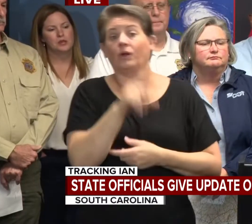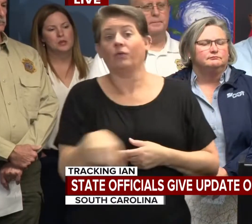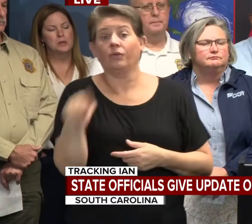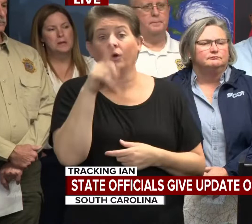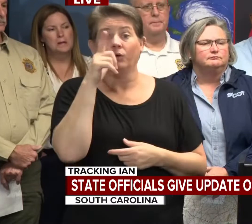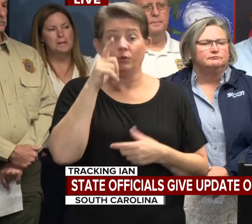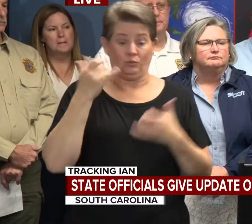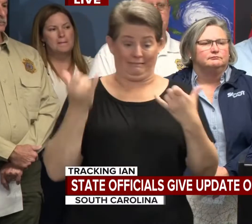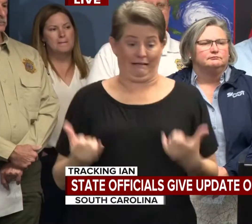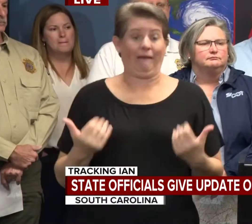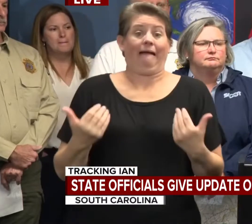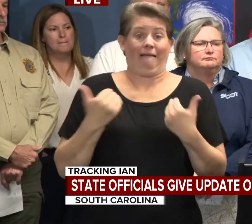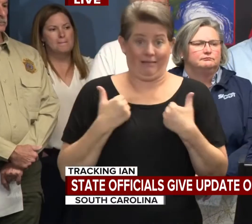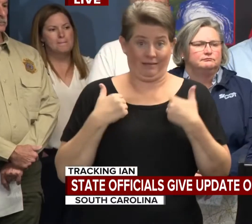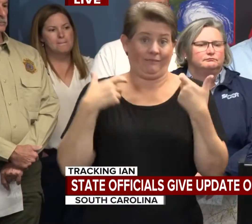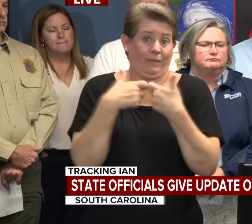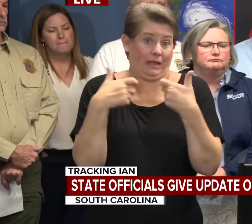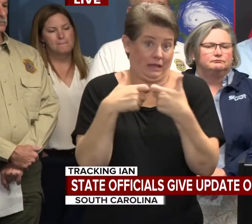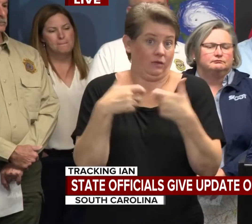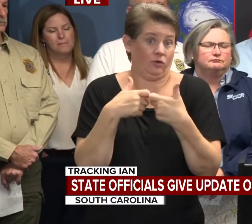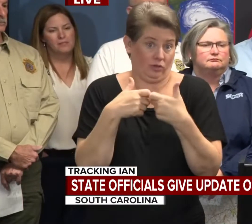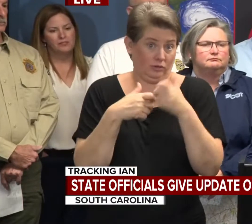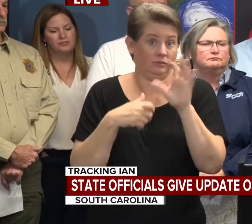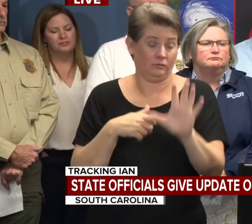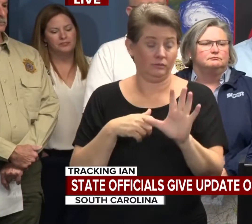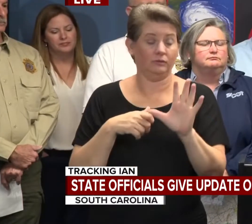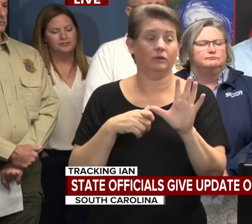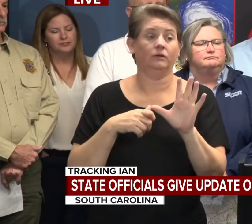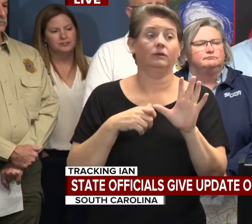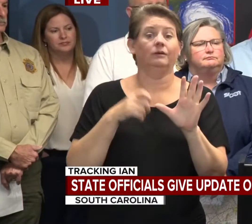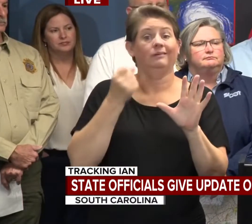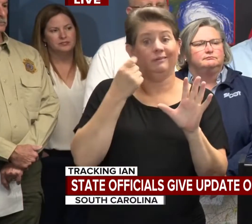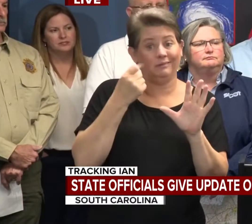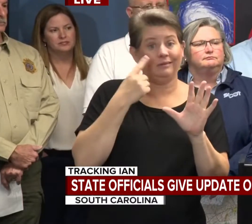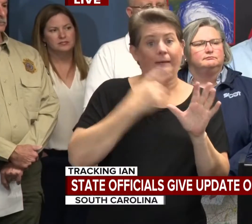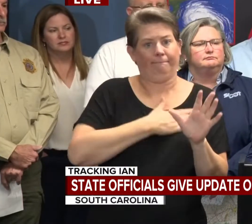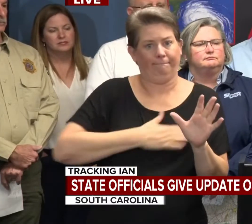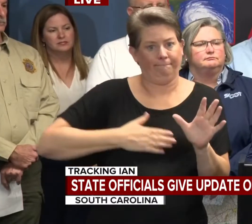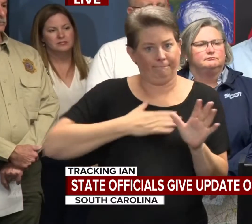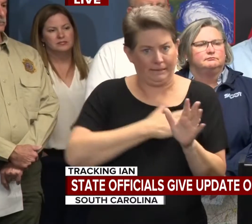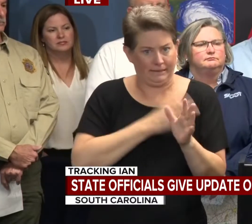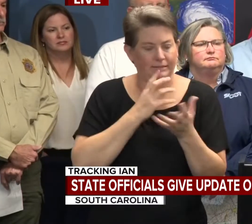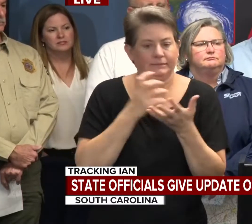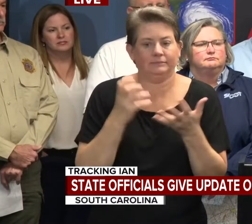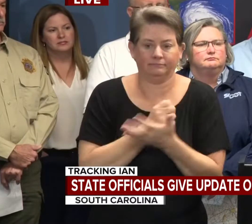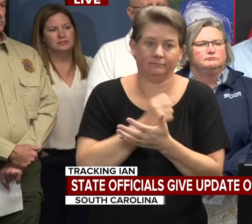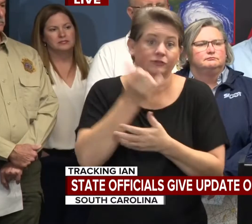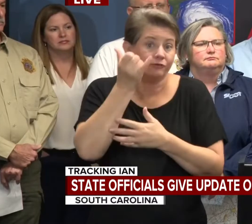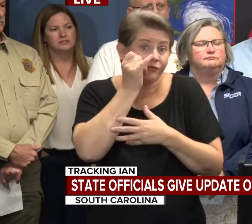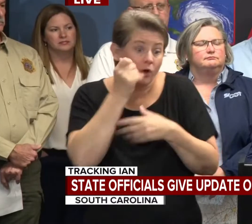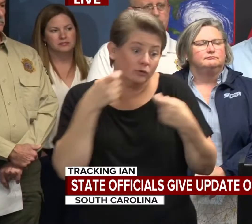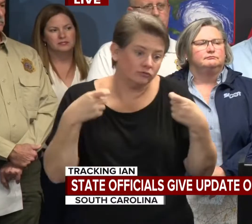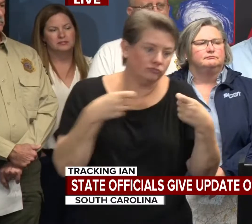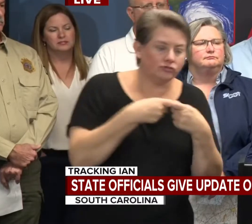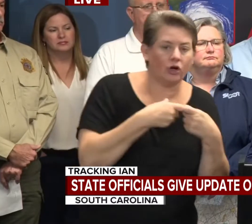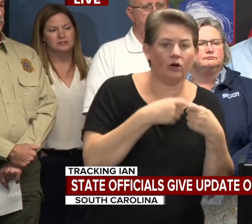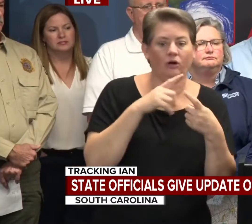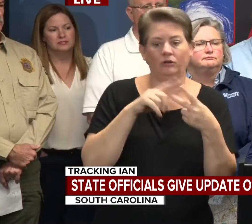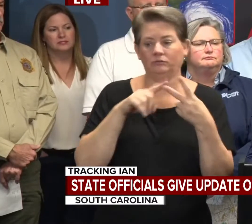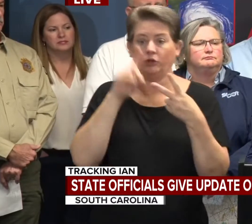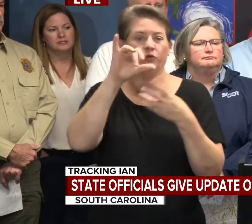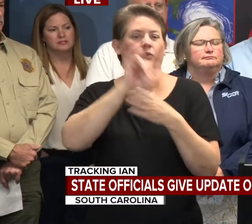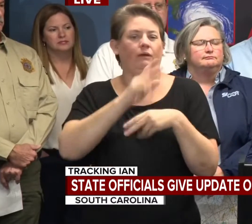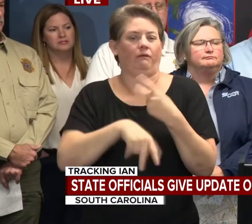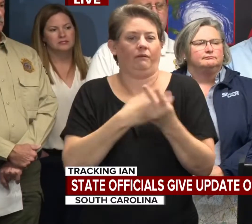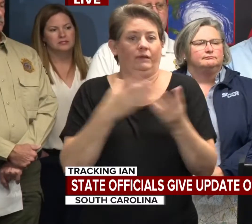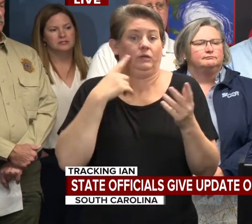currently have power, because I expect the number to climb, please do take a moment and charge your phones, do those things that you need to